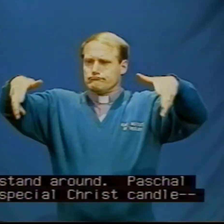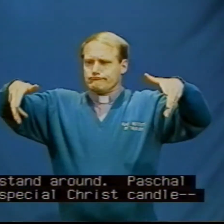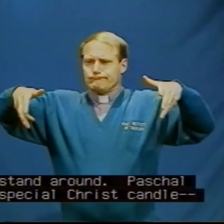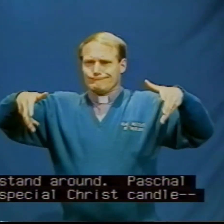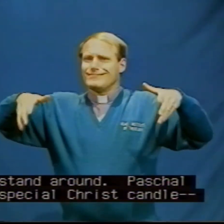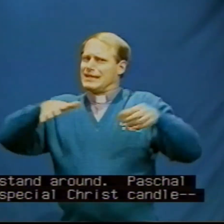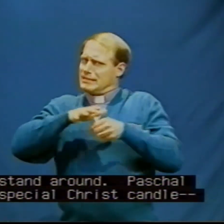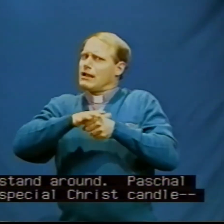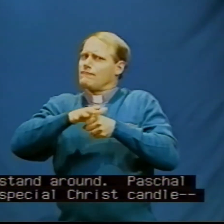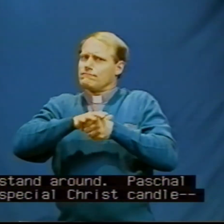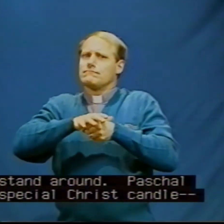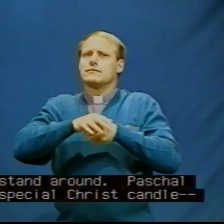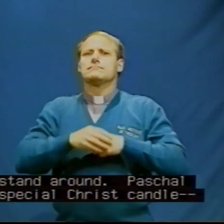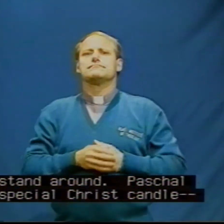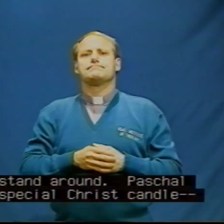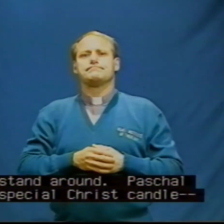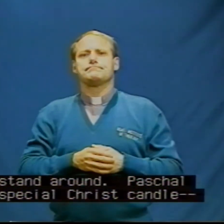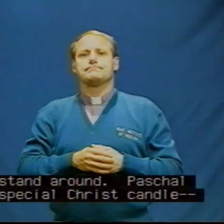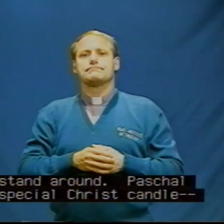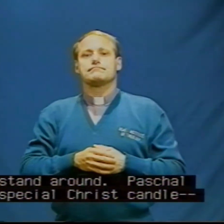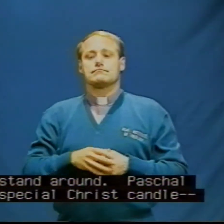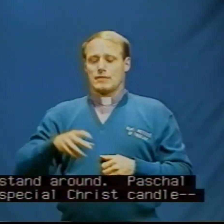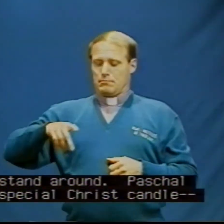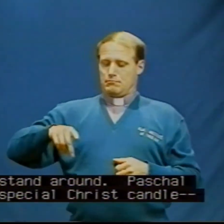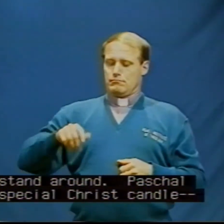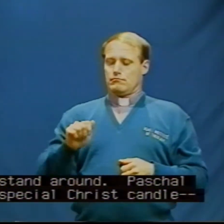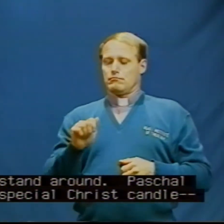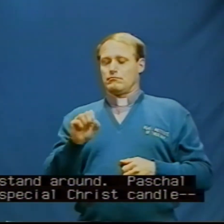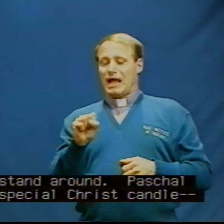around. Pascal, a special Christ candle.